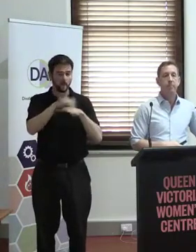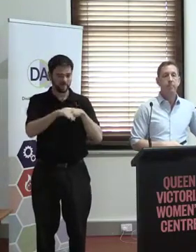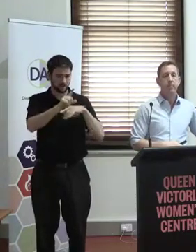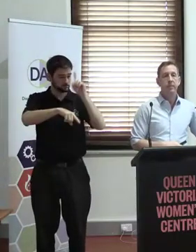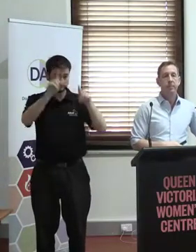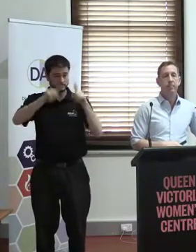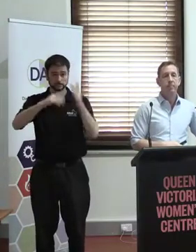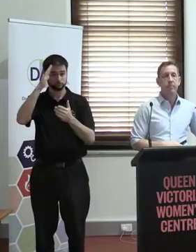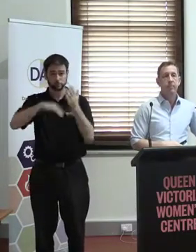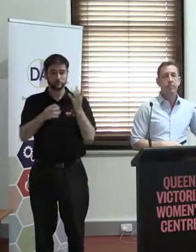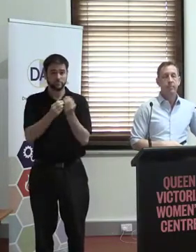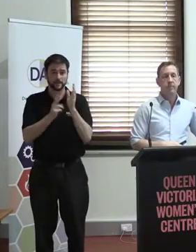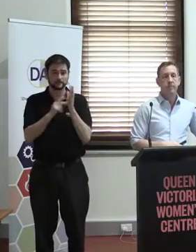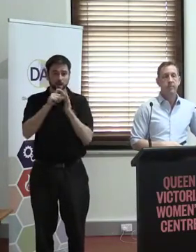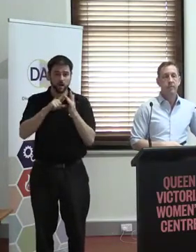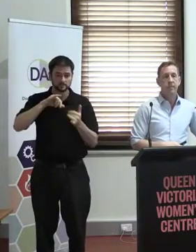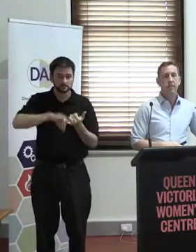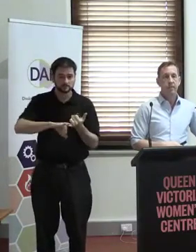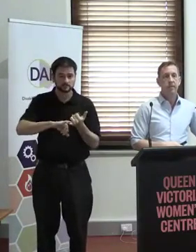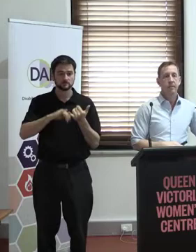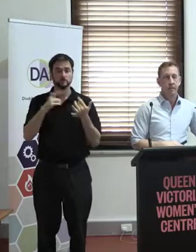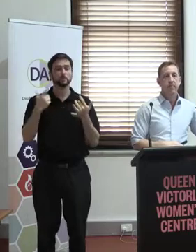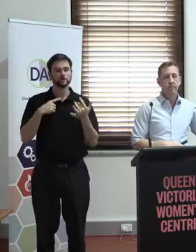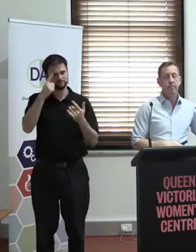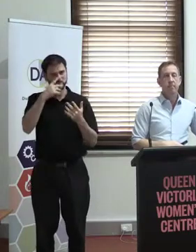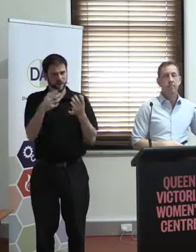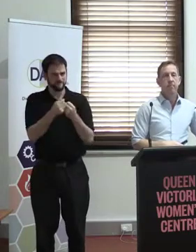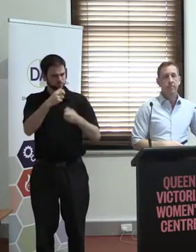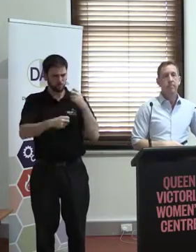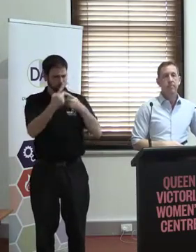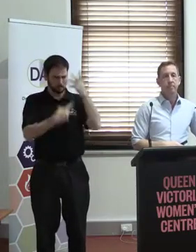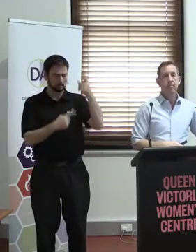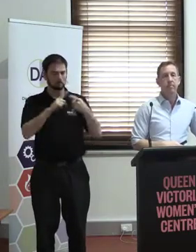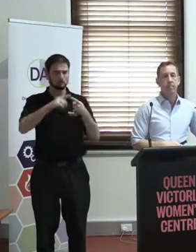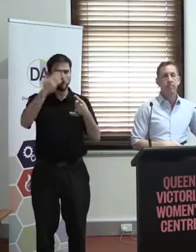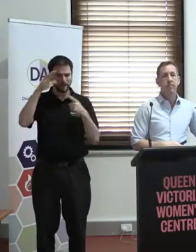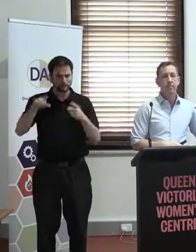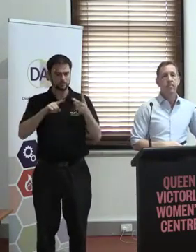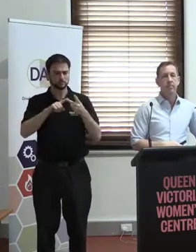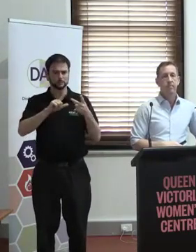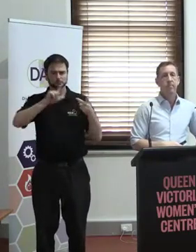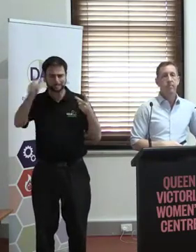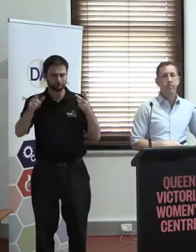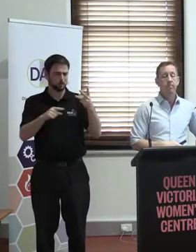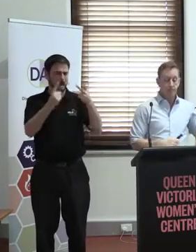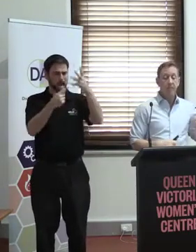because, I see it there, it's NDIS, but then it could be accommodation or transport. It could span a whole lot of